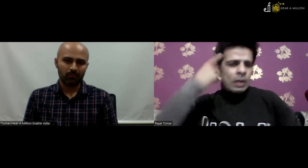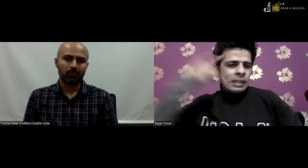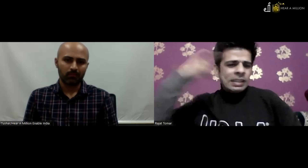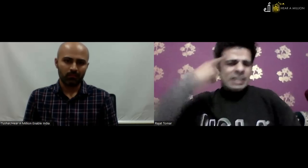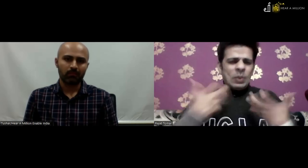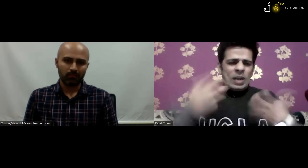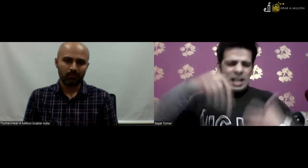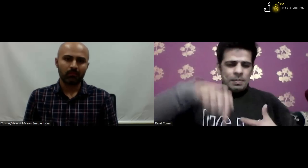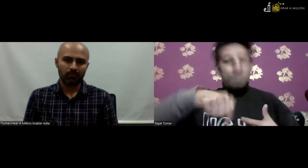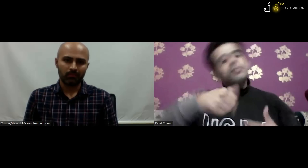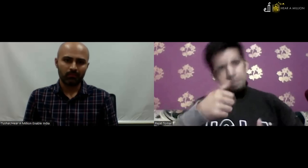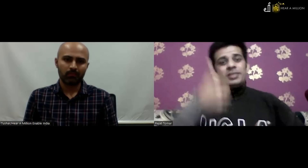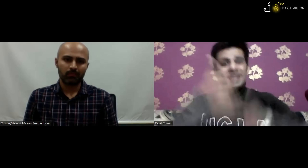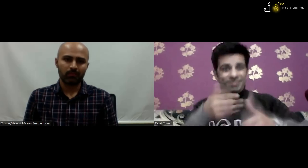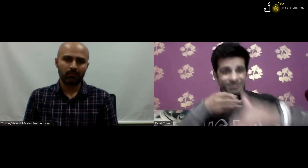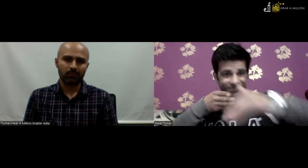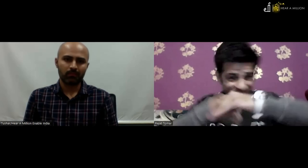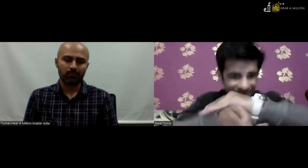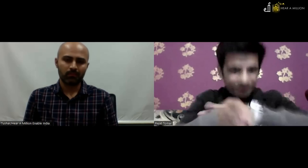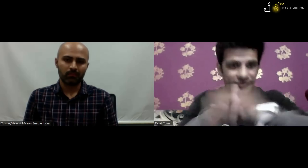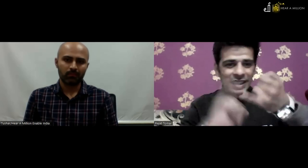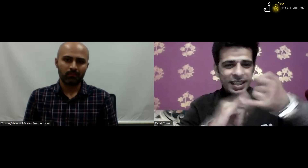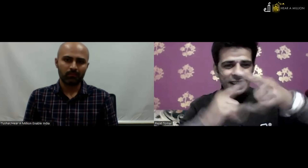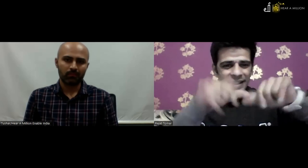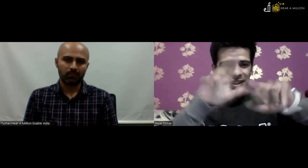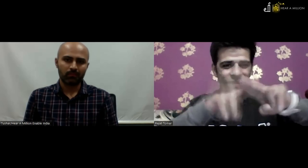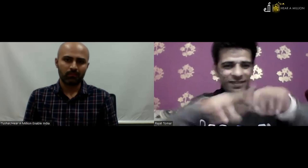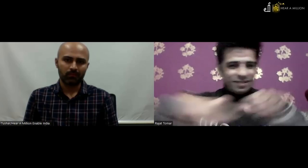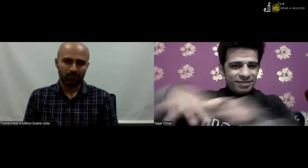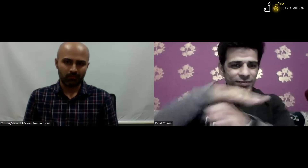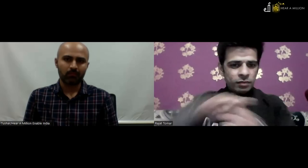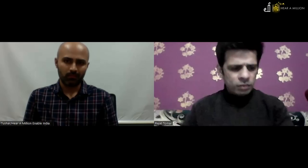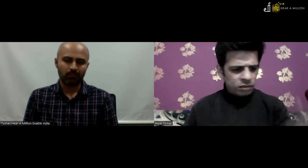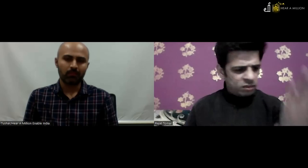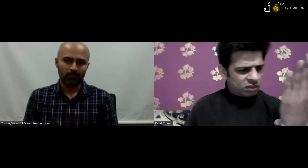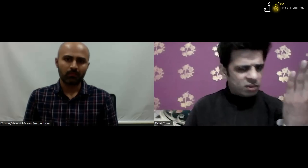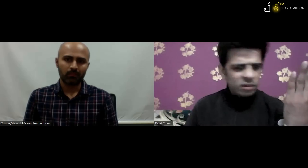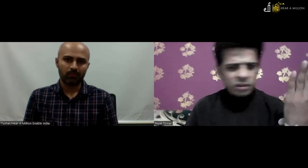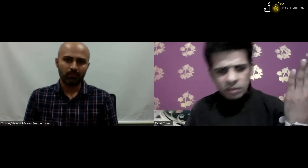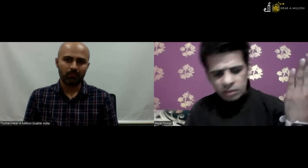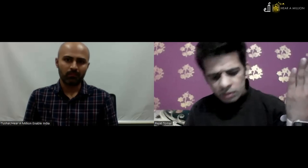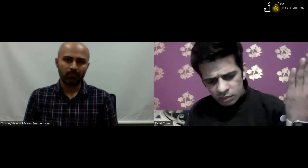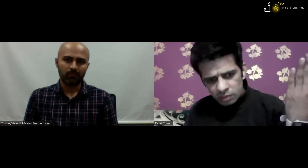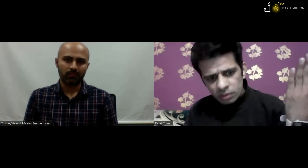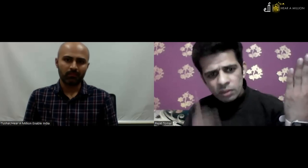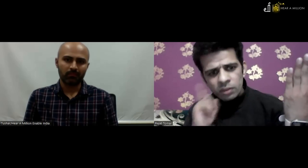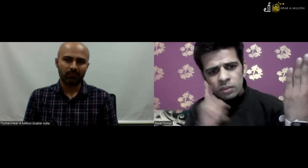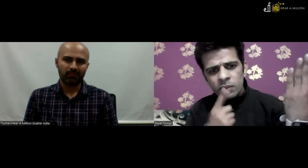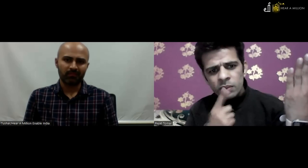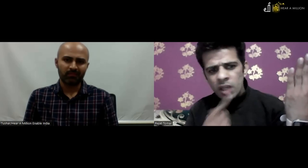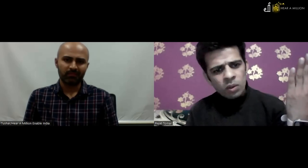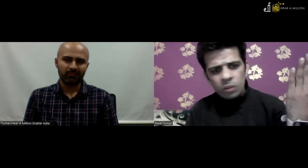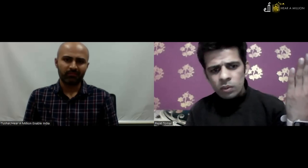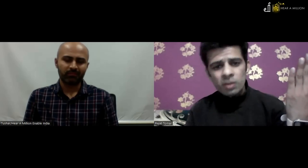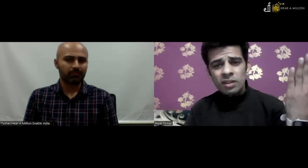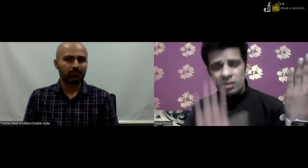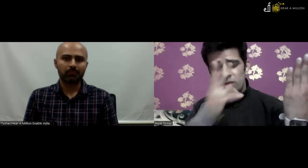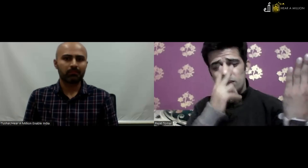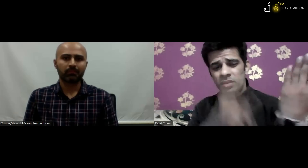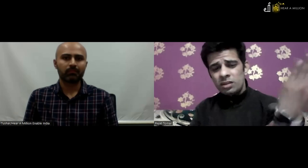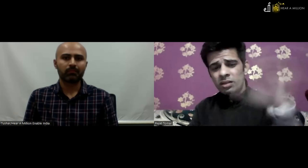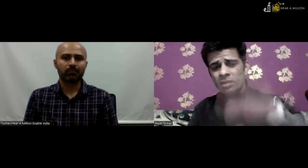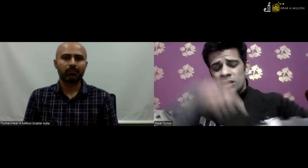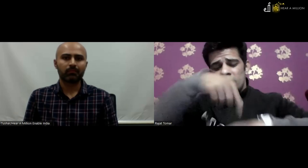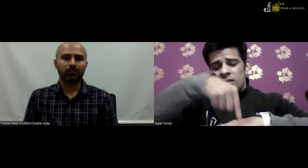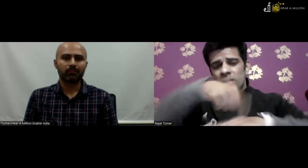I went for the procedures and all. So I told them, they told me, when do you would like to get the test and all. So I told them that I would like to get the test